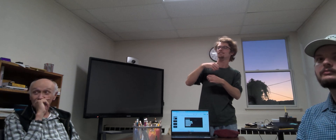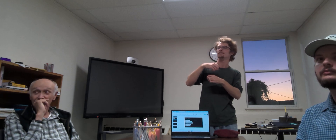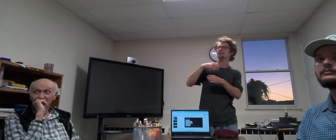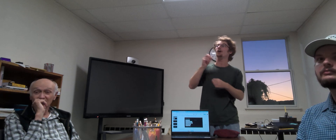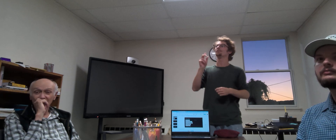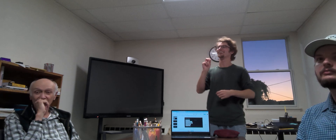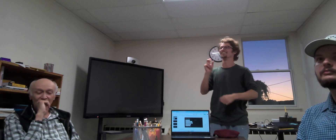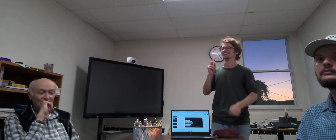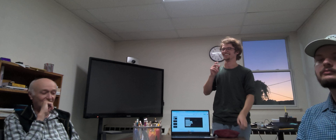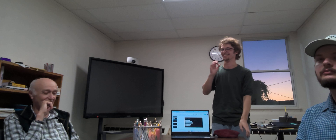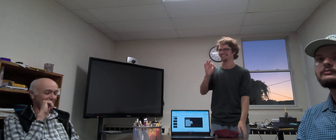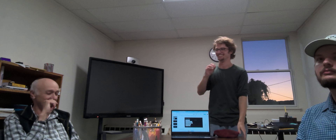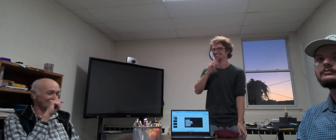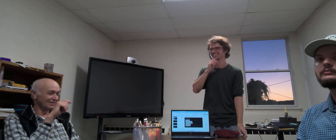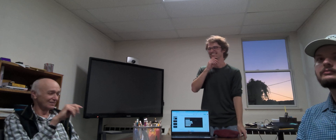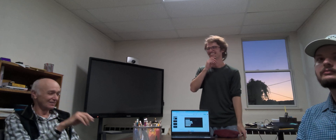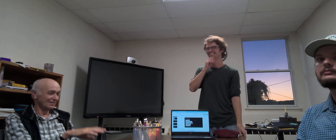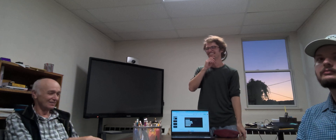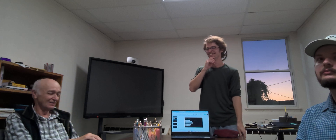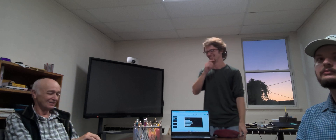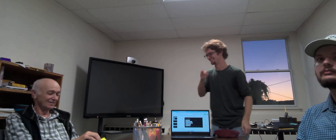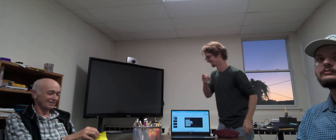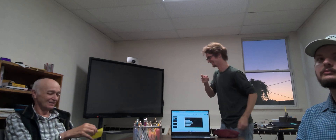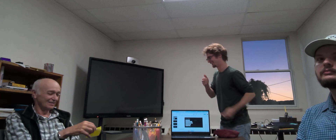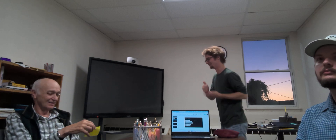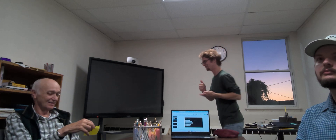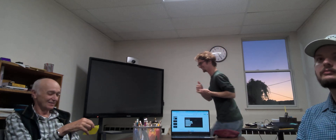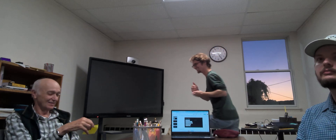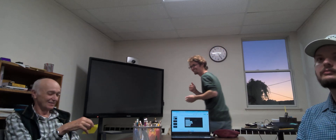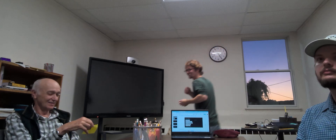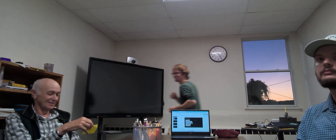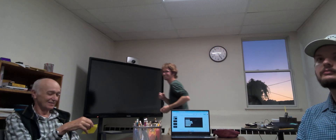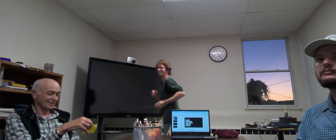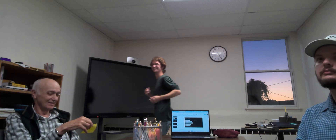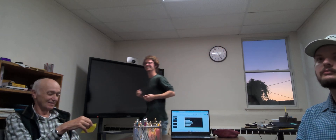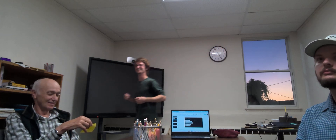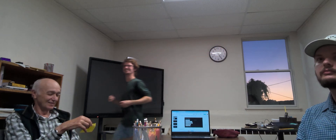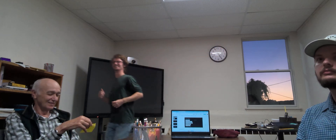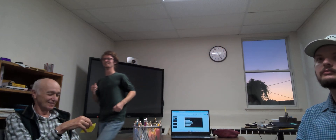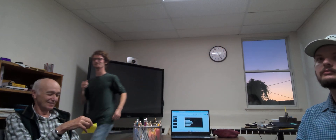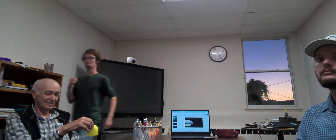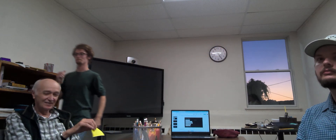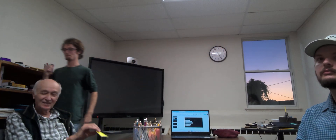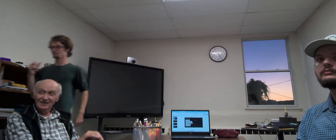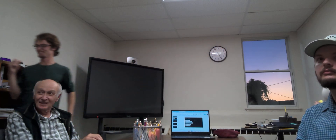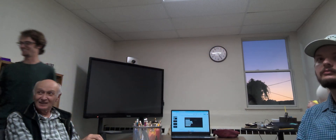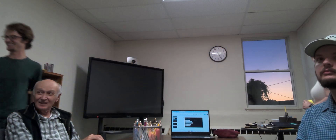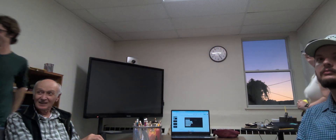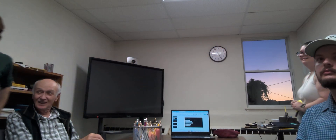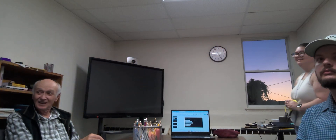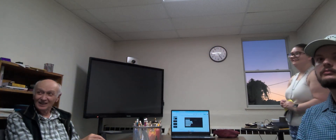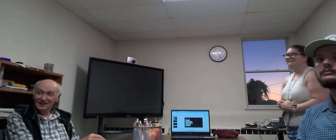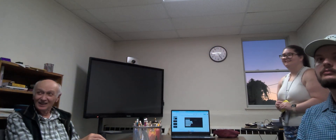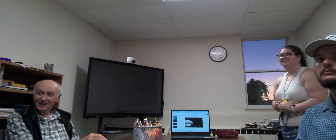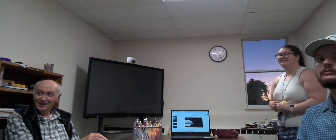solution. Okay, that's good. Does it help? I guess in a way, somewhat indirect